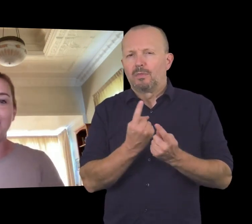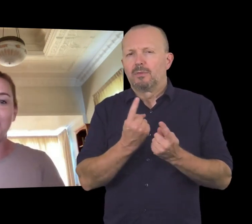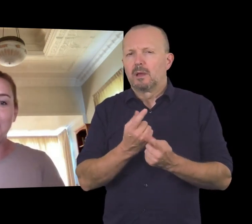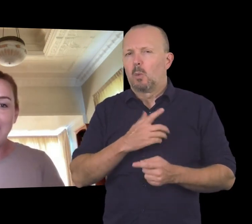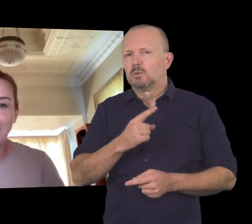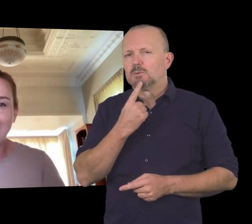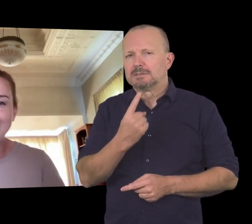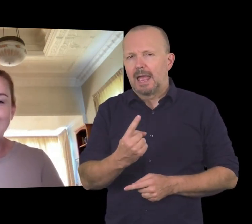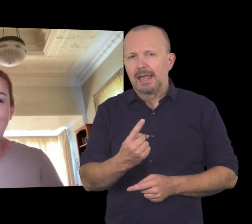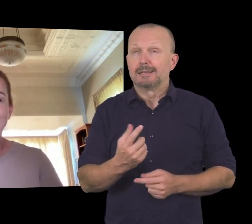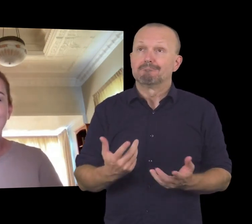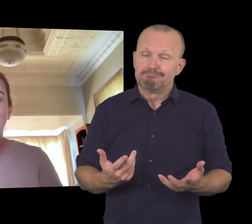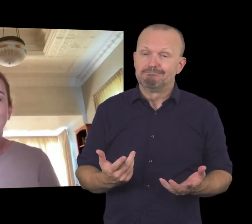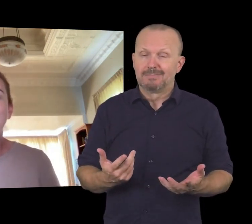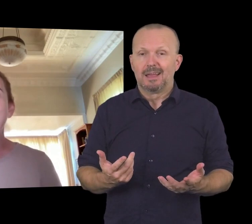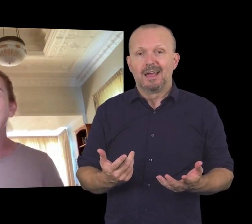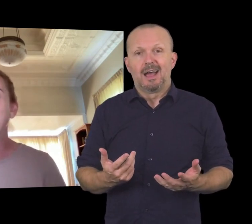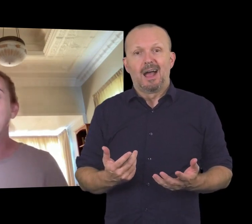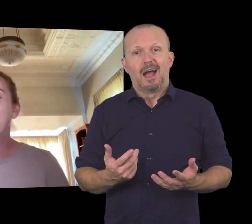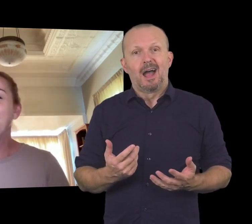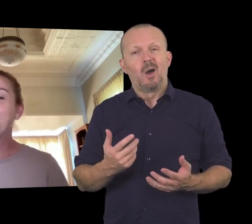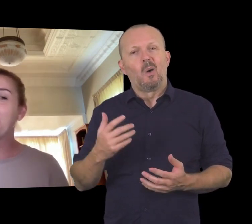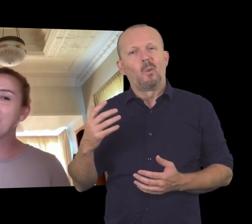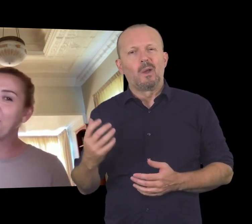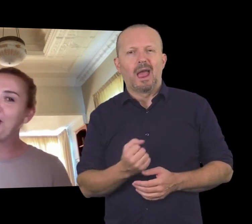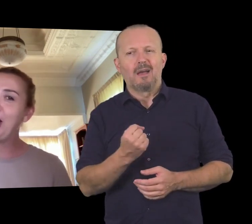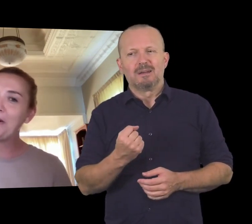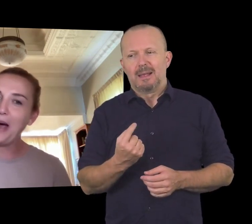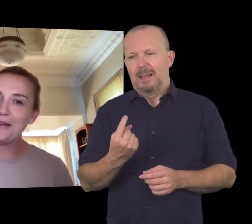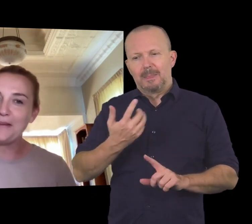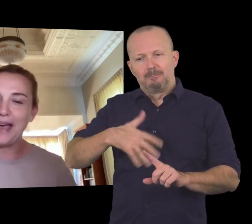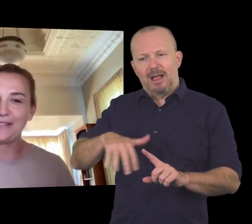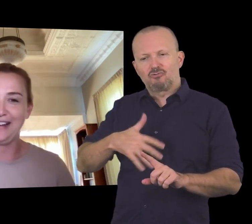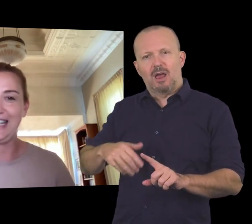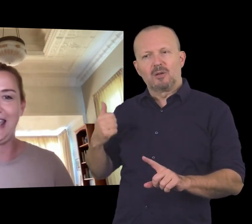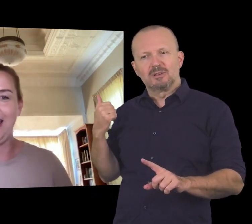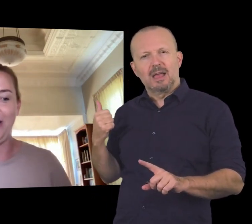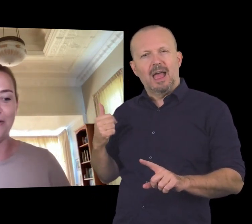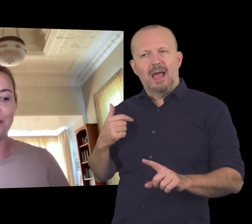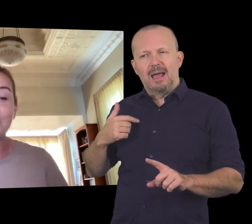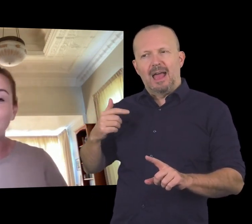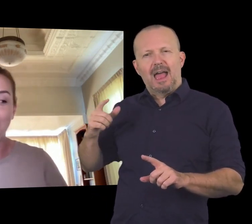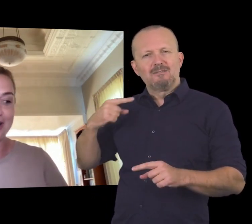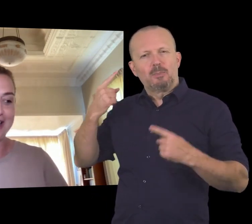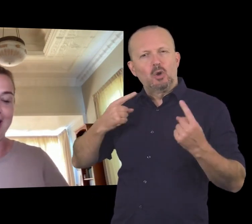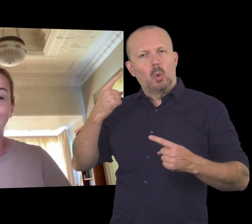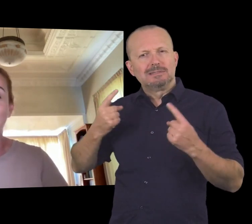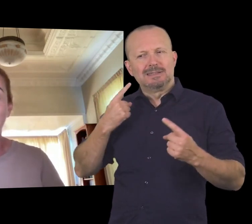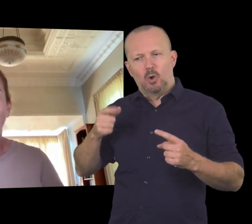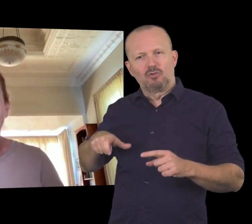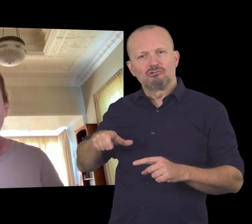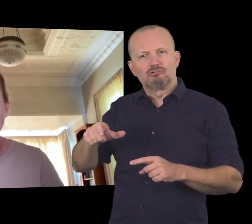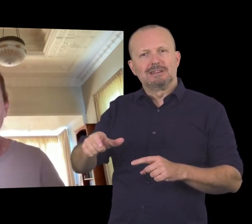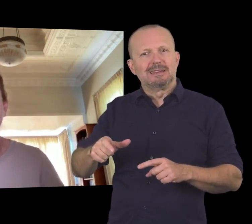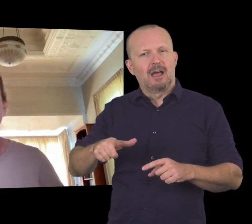One thing I should say is that we've got a sort of low hum in the background here of roadworks that